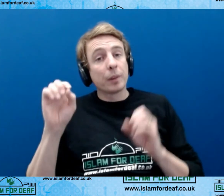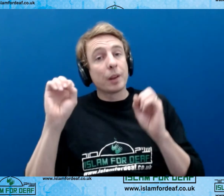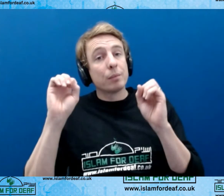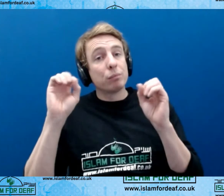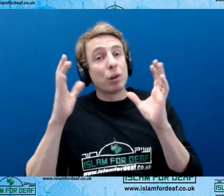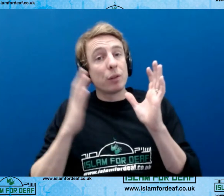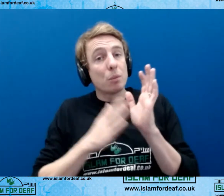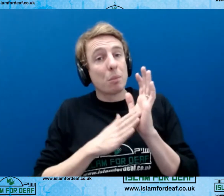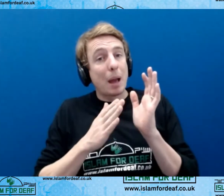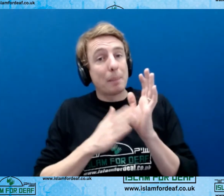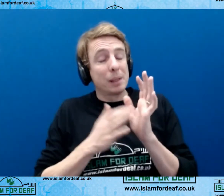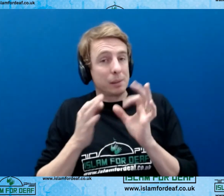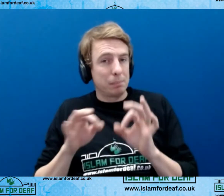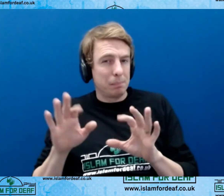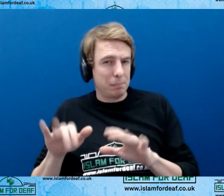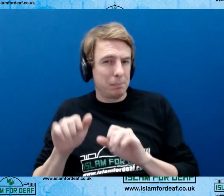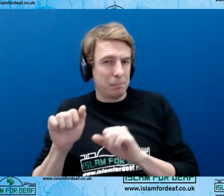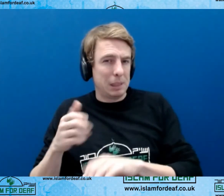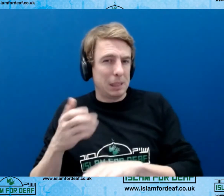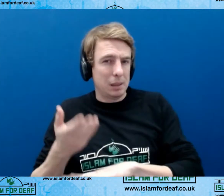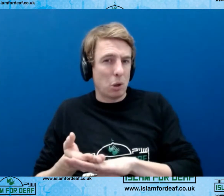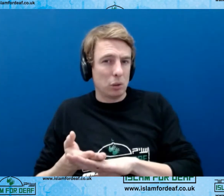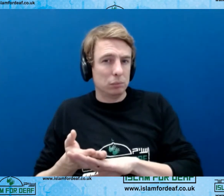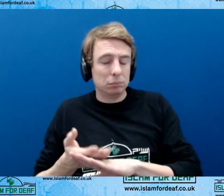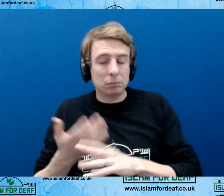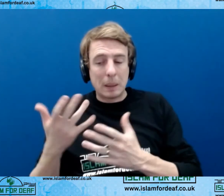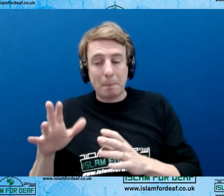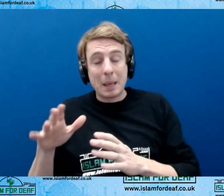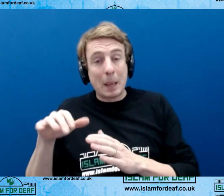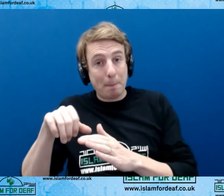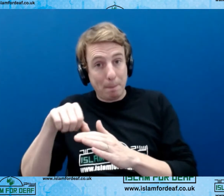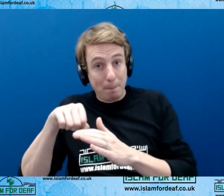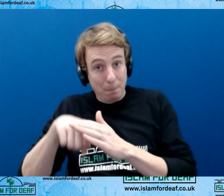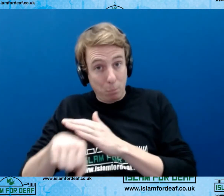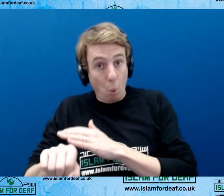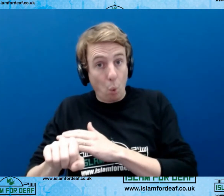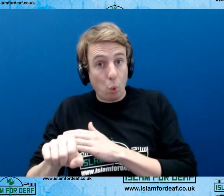year, the year that was called the year of the elephant.